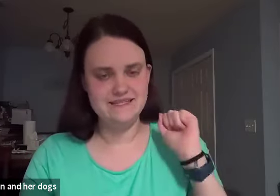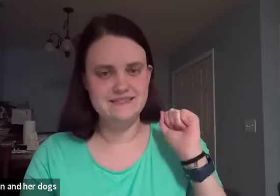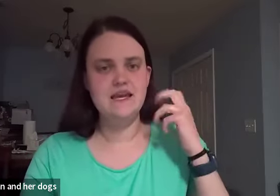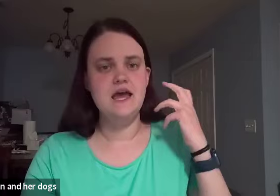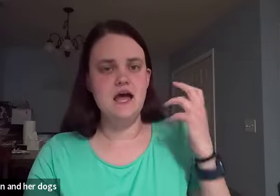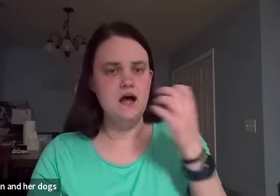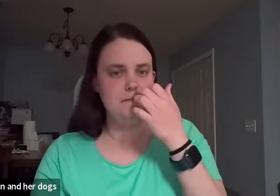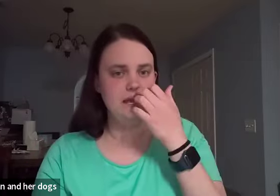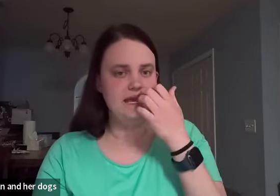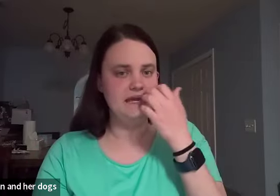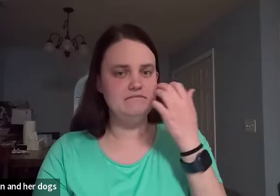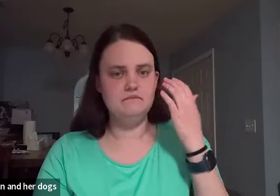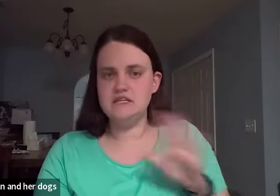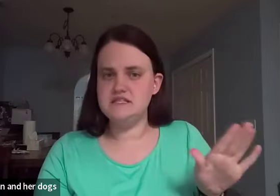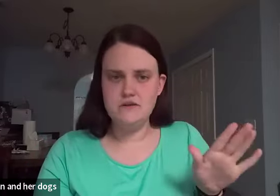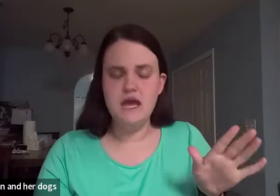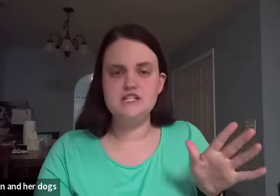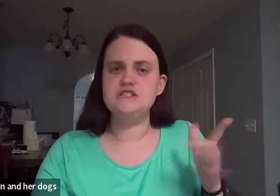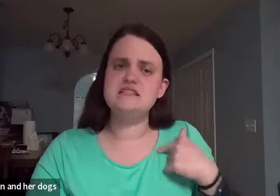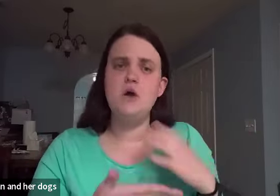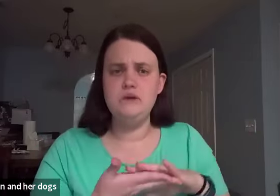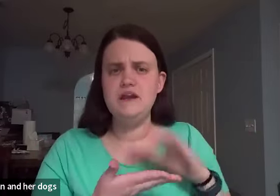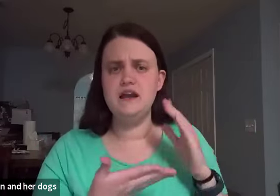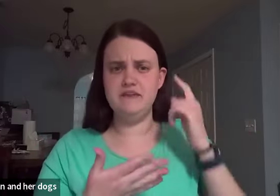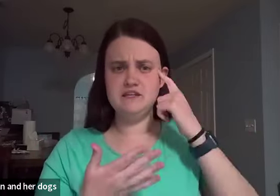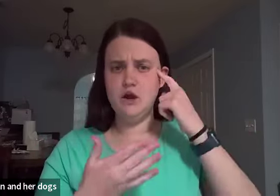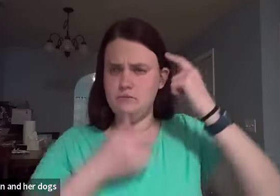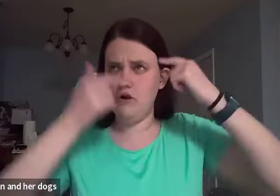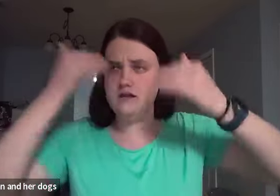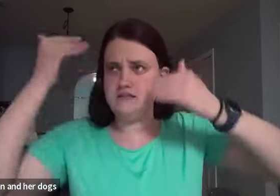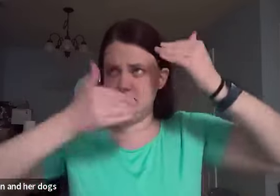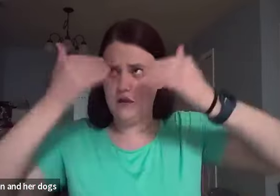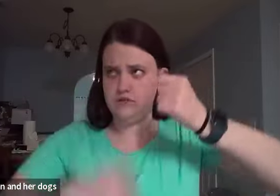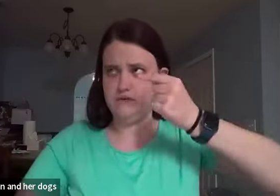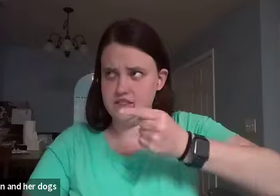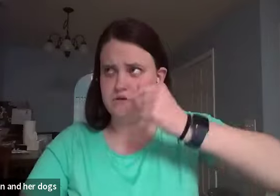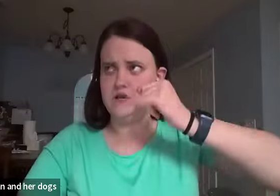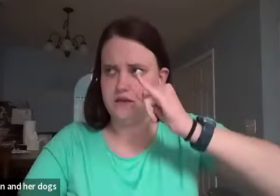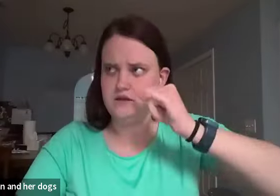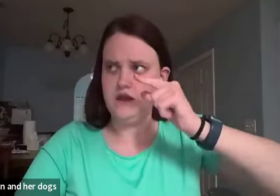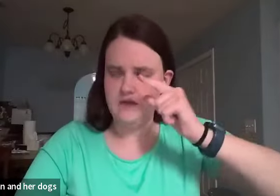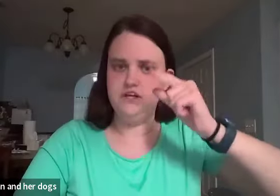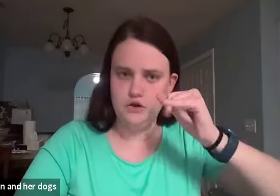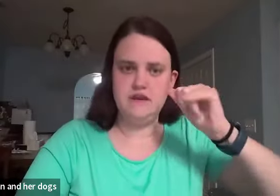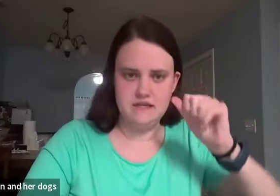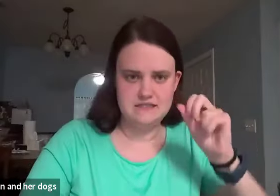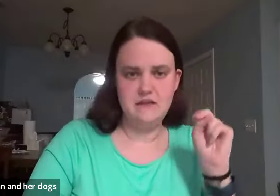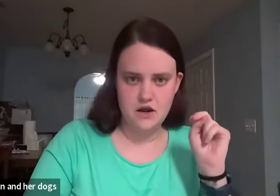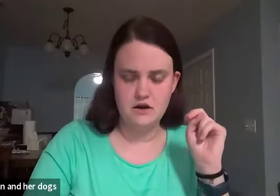face. And it's nothing bad. It's just that's how we that's our process is how we're doing is we're like having to go to the next